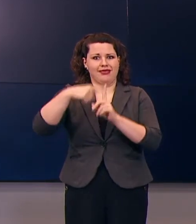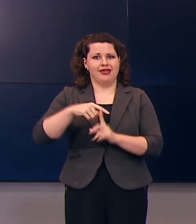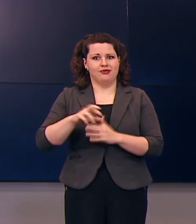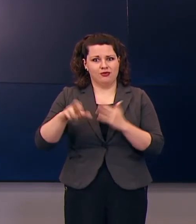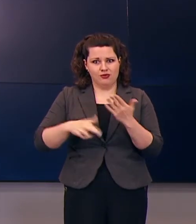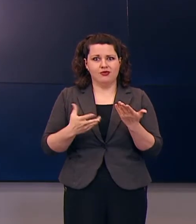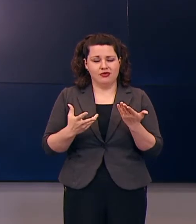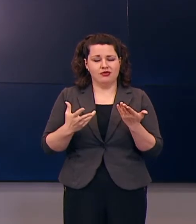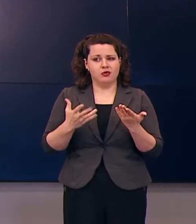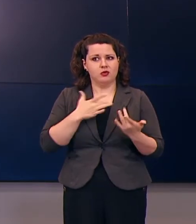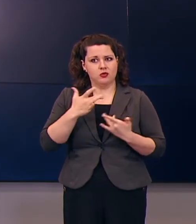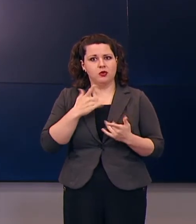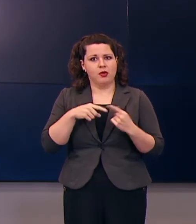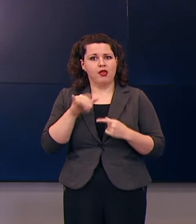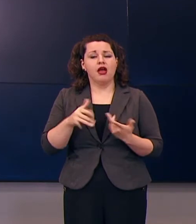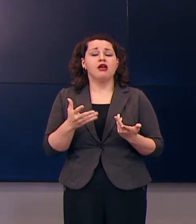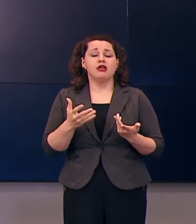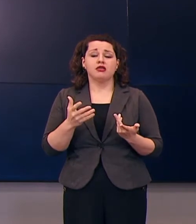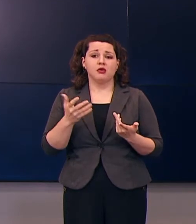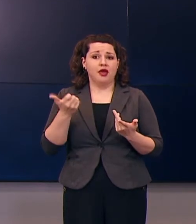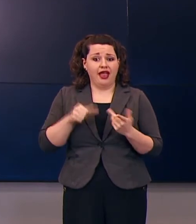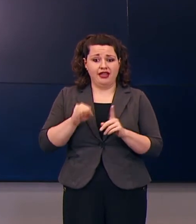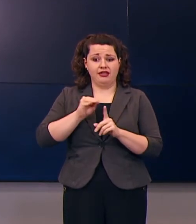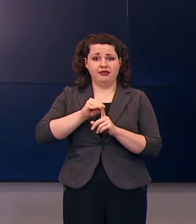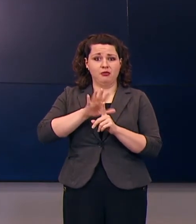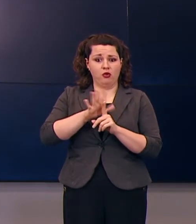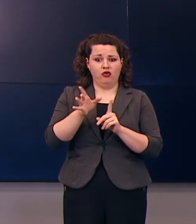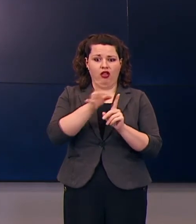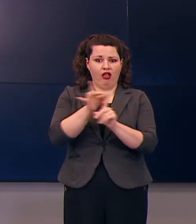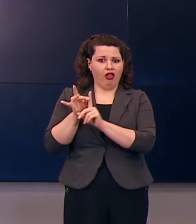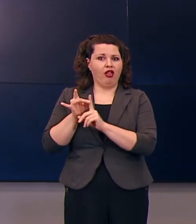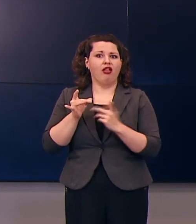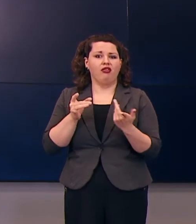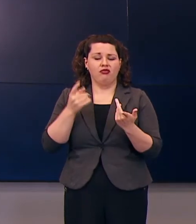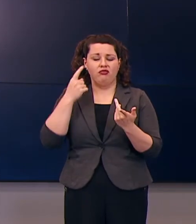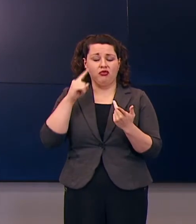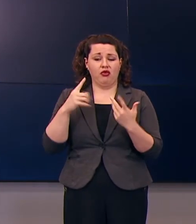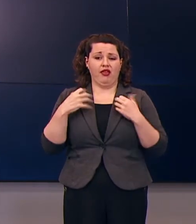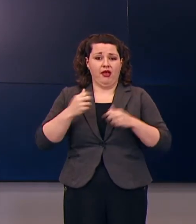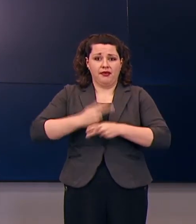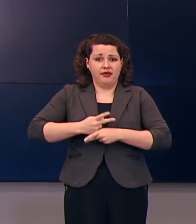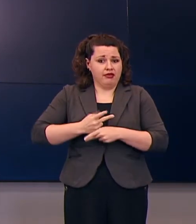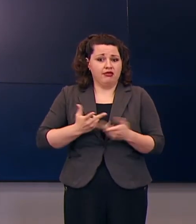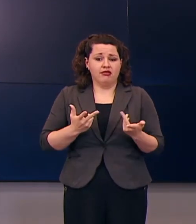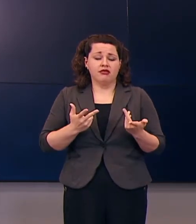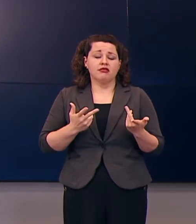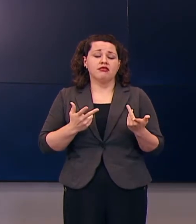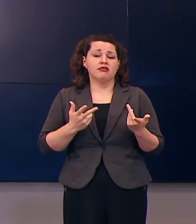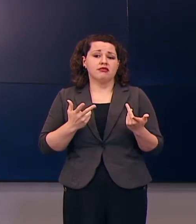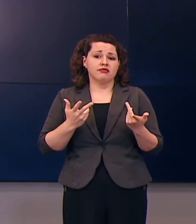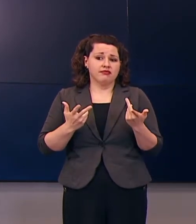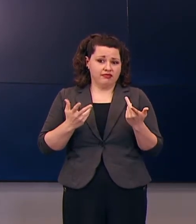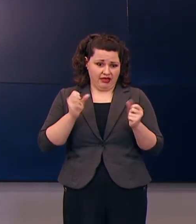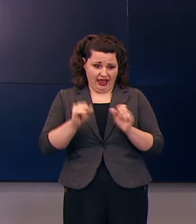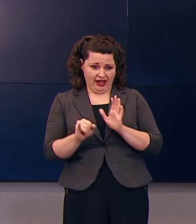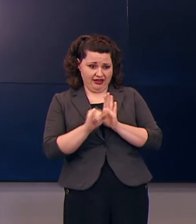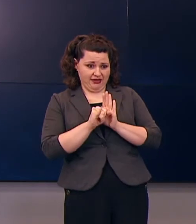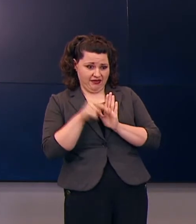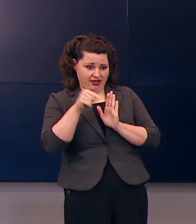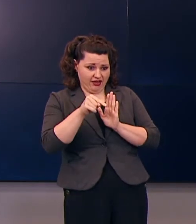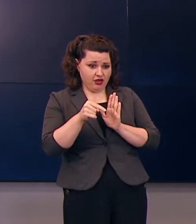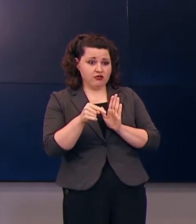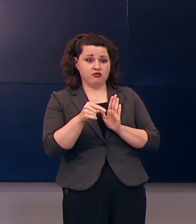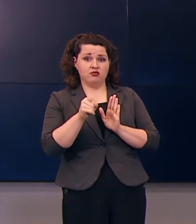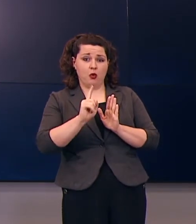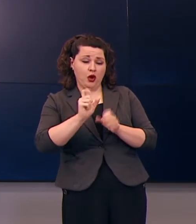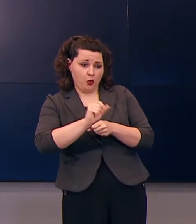cases in our state. And so certainly any exposures that as a healthcare that would have been identified in a healthcare setting